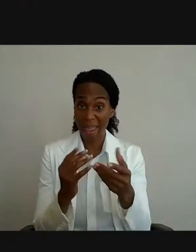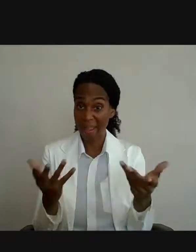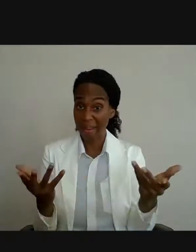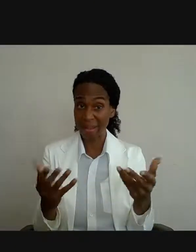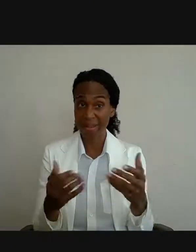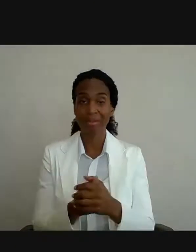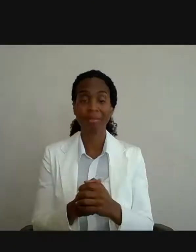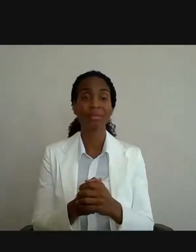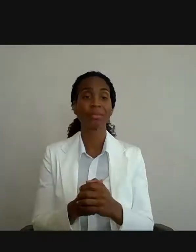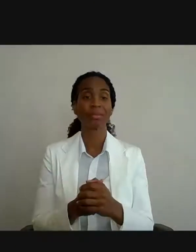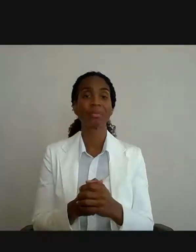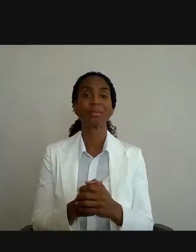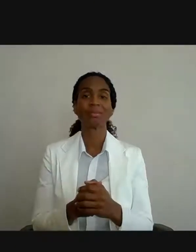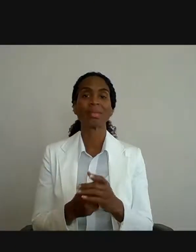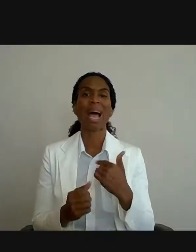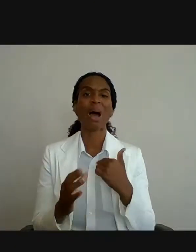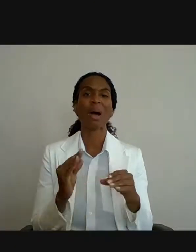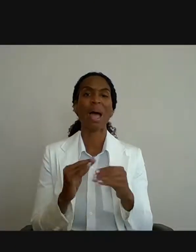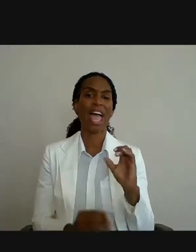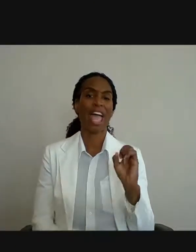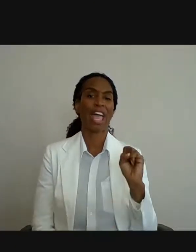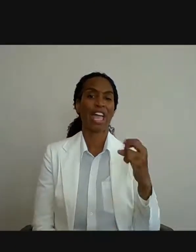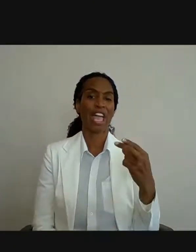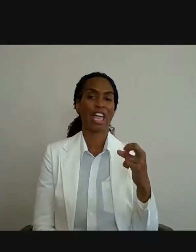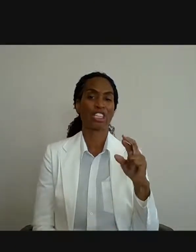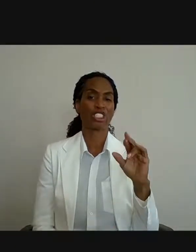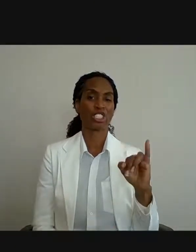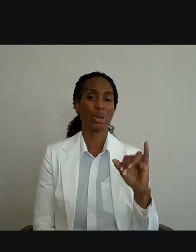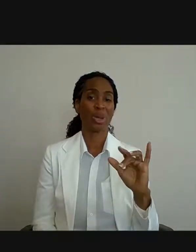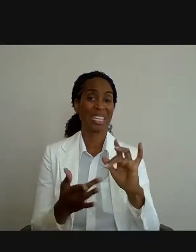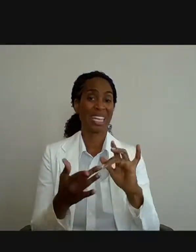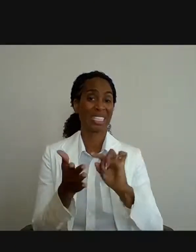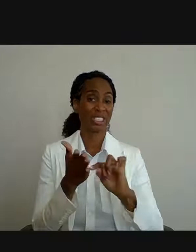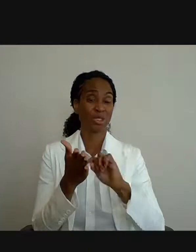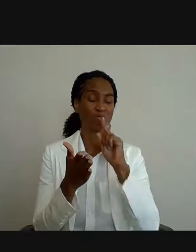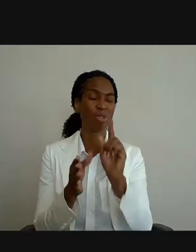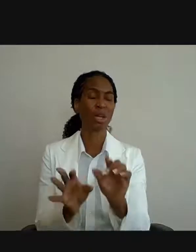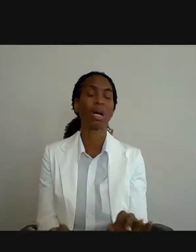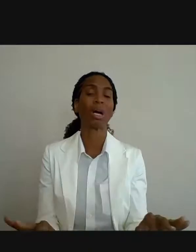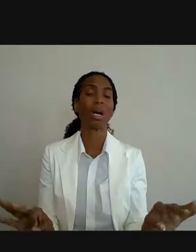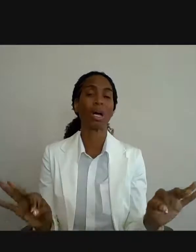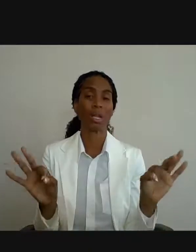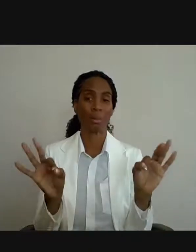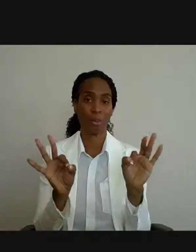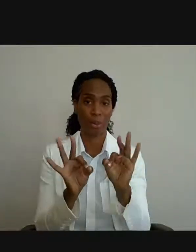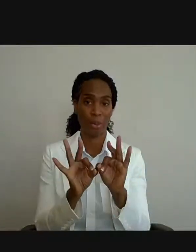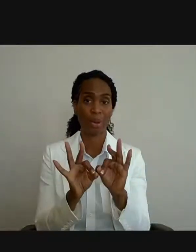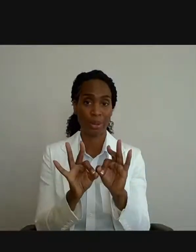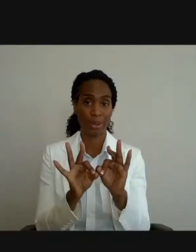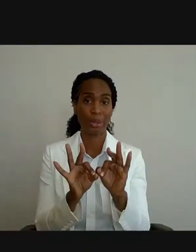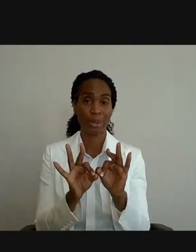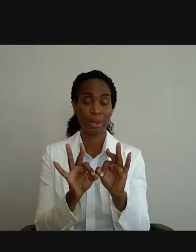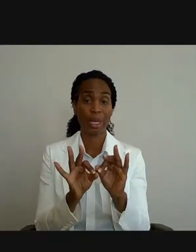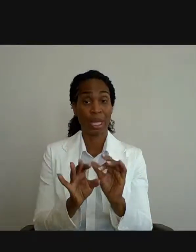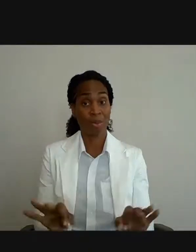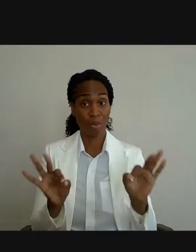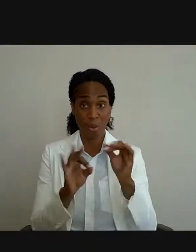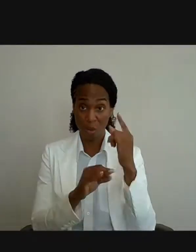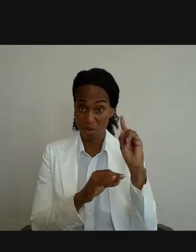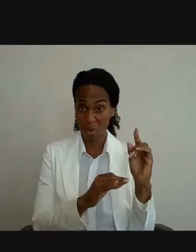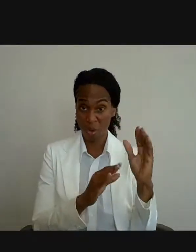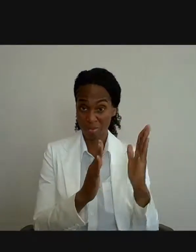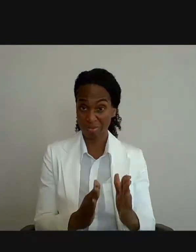would just add, Sherry, that that contact tracing is really crucial. Not only is it great and important for an individual